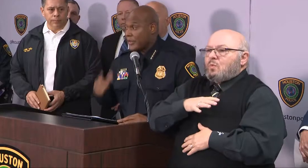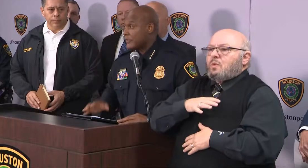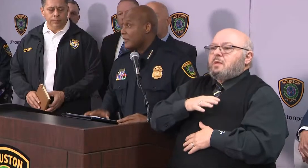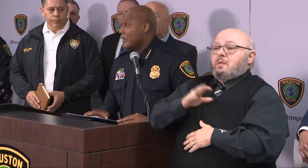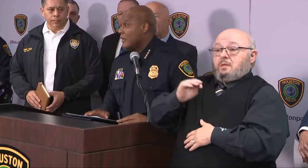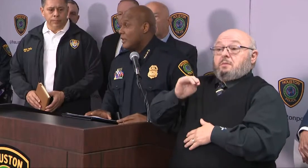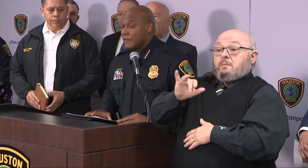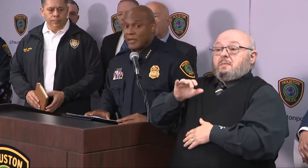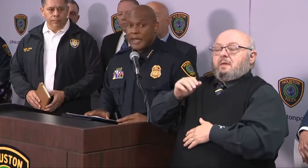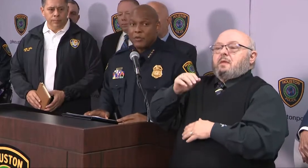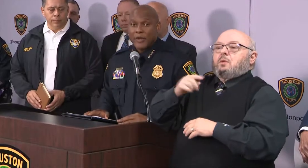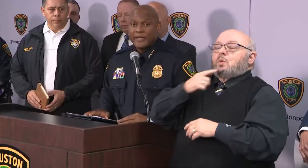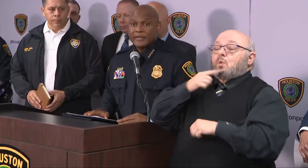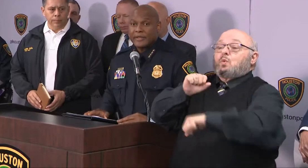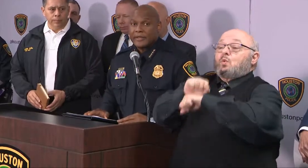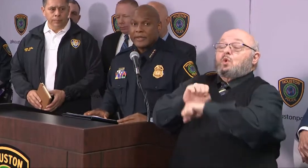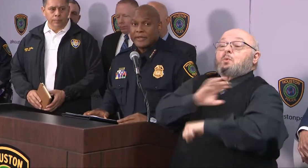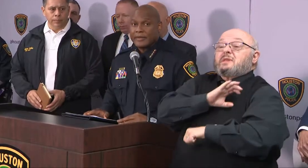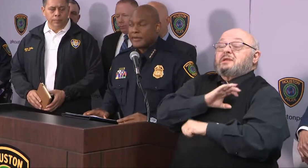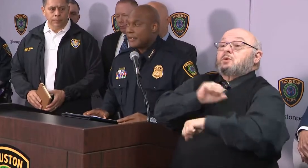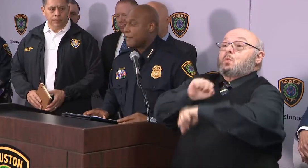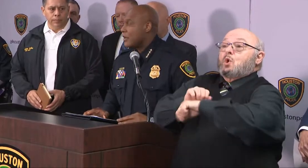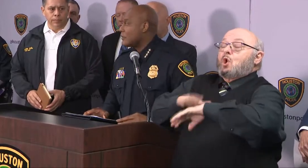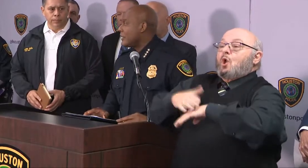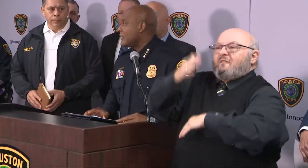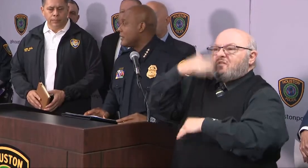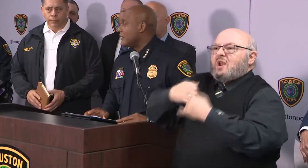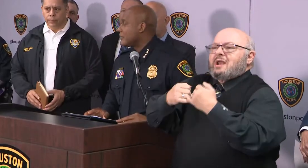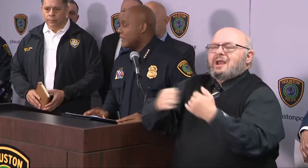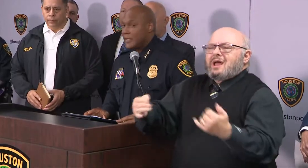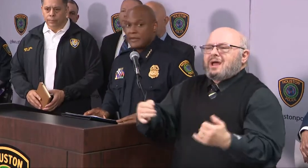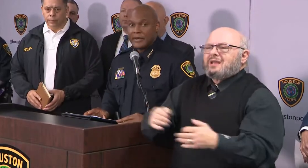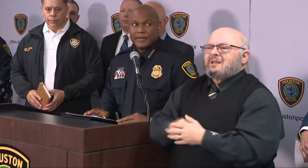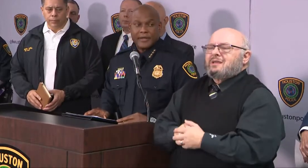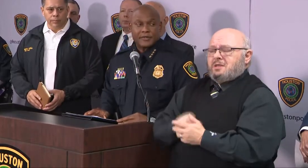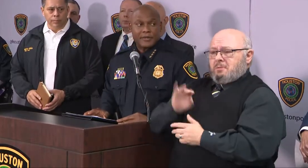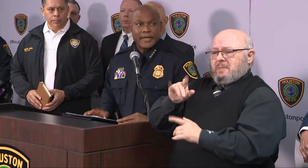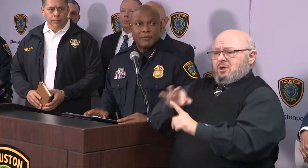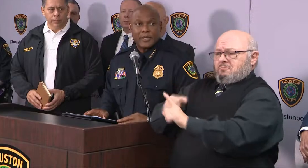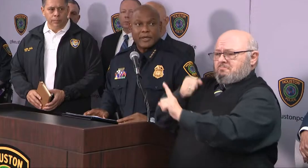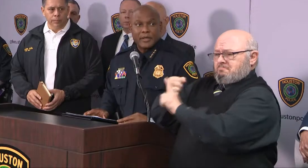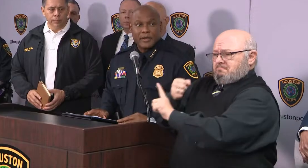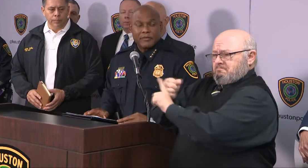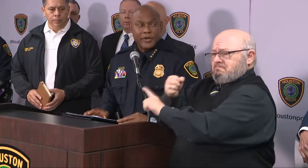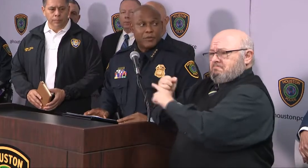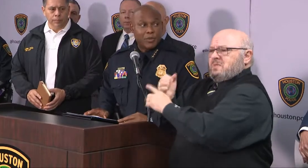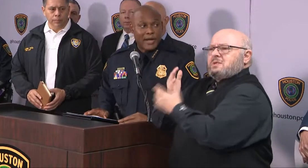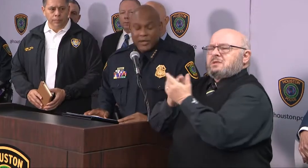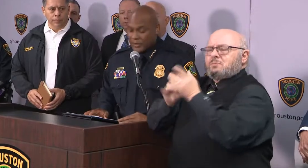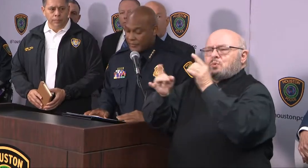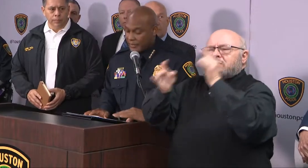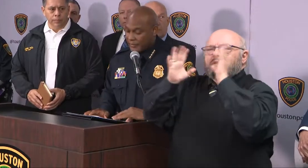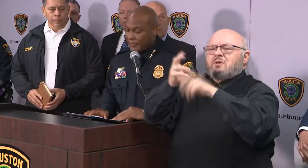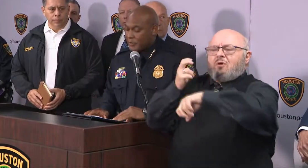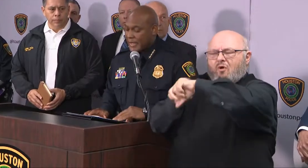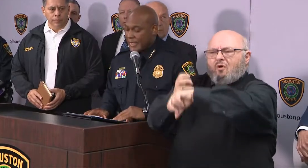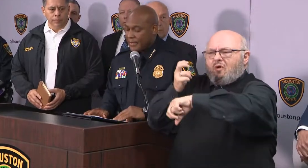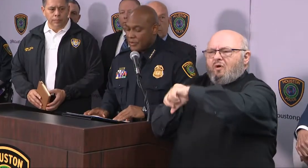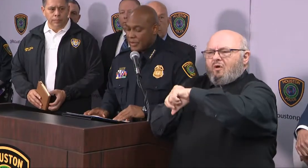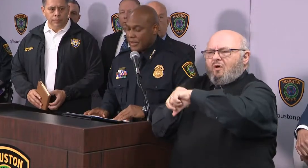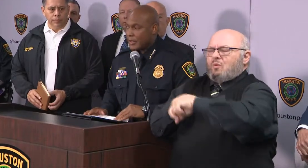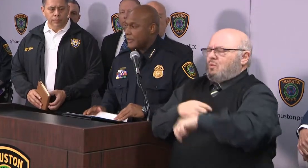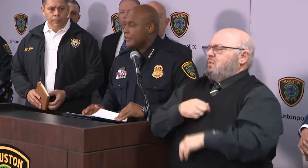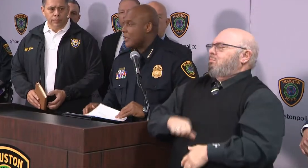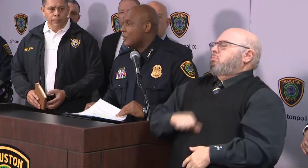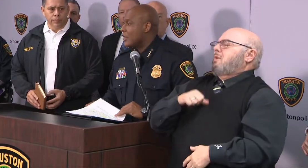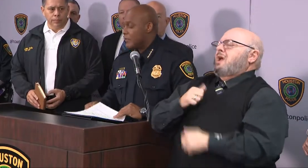some points of the collaboration and the difficulty in the scene yesterday, but very proud of everybody